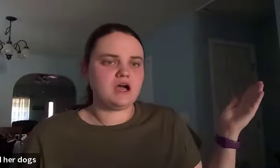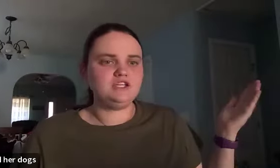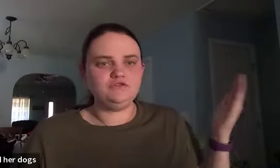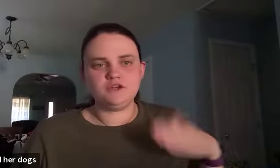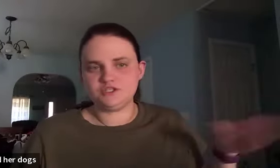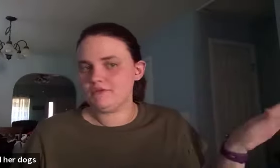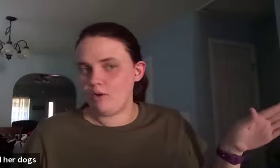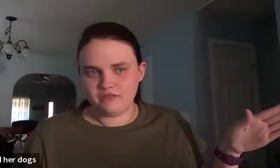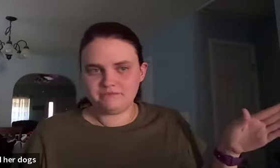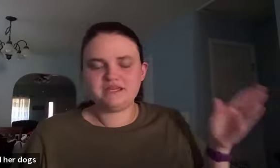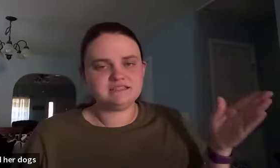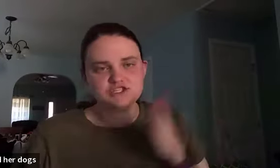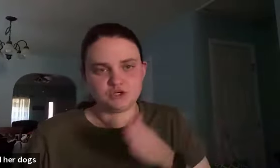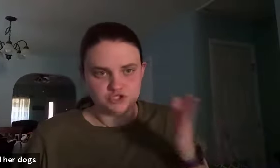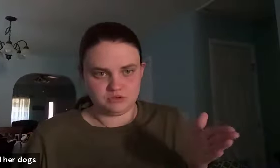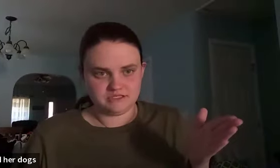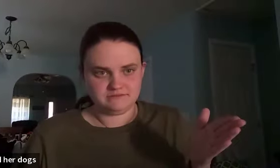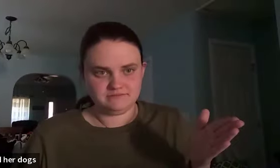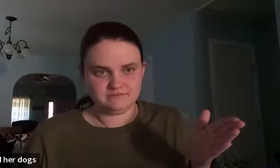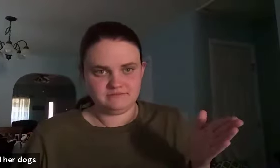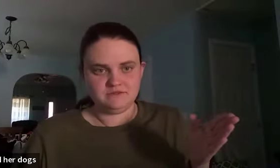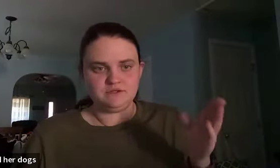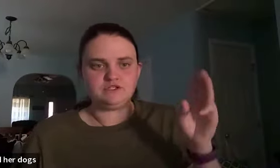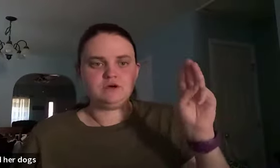July, you finger spell the whole thing because it's so short. So